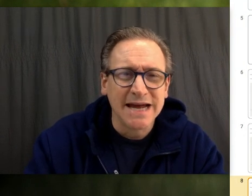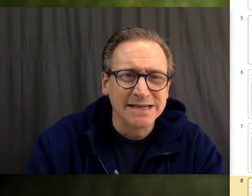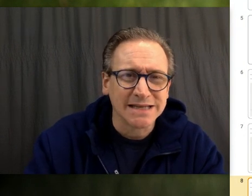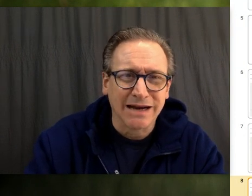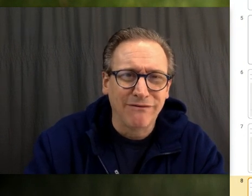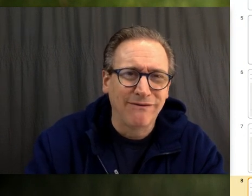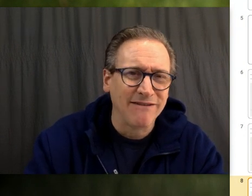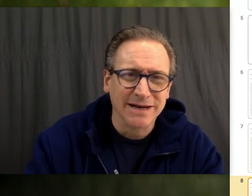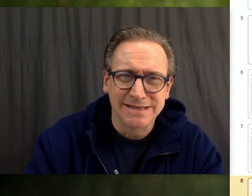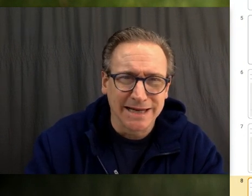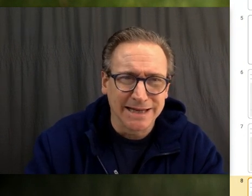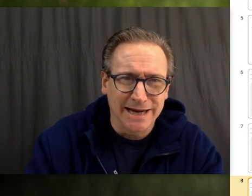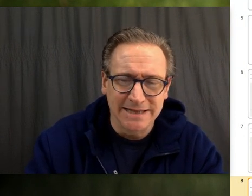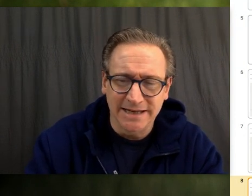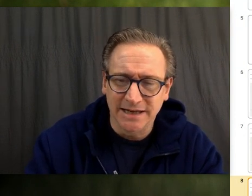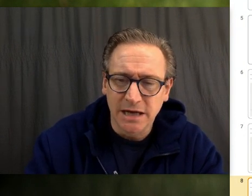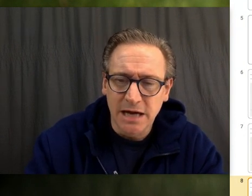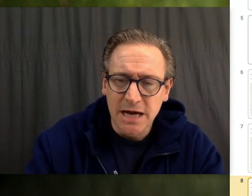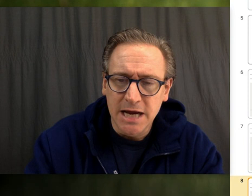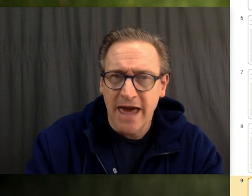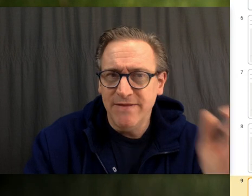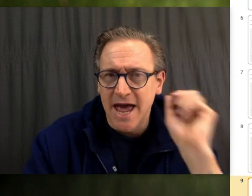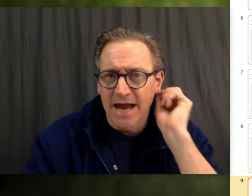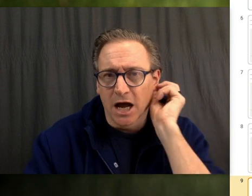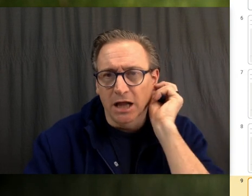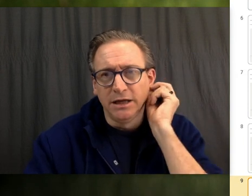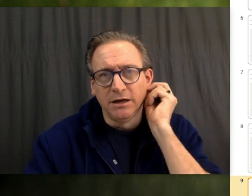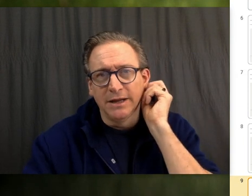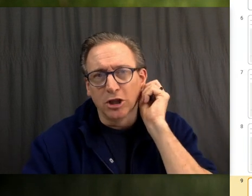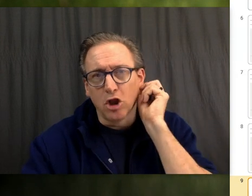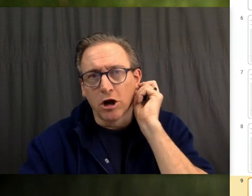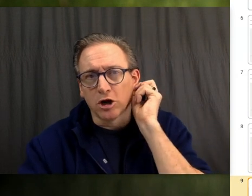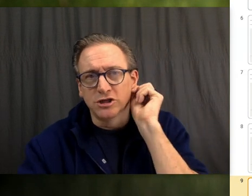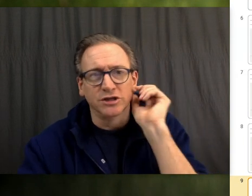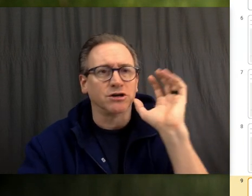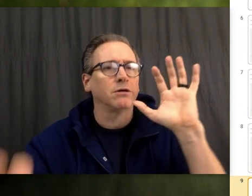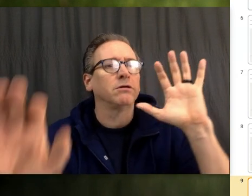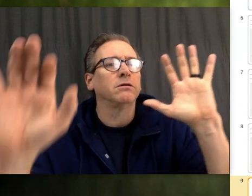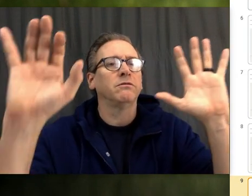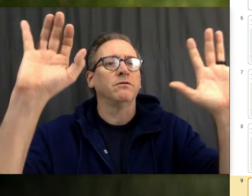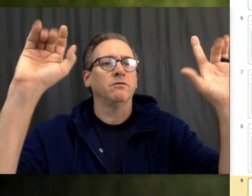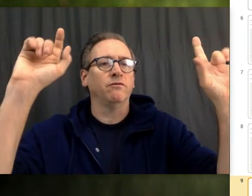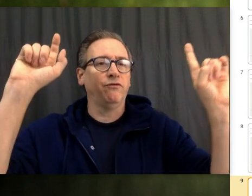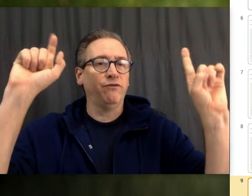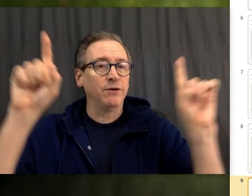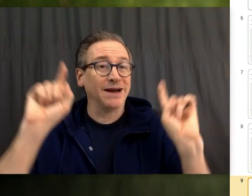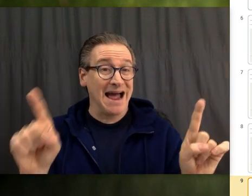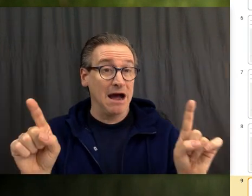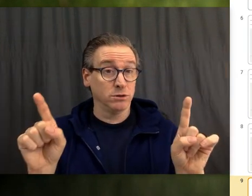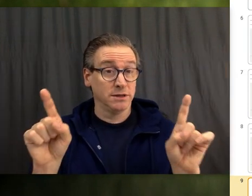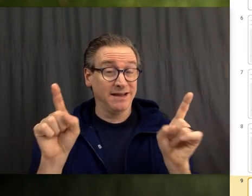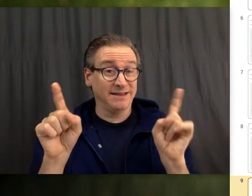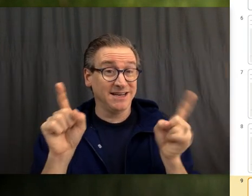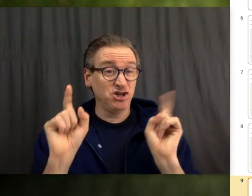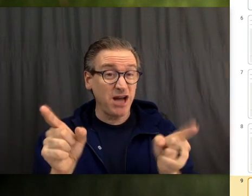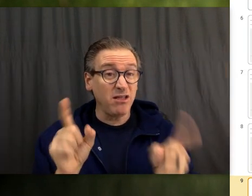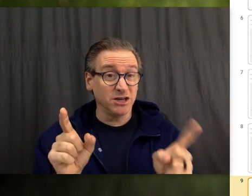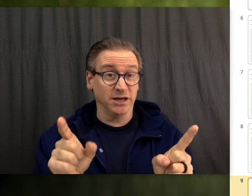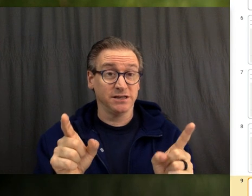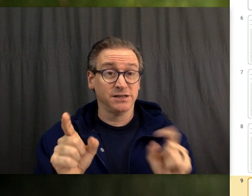it takes like 5 minutes to get the idea, and then a little bit longer to start figuring out that